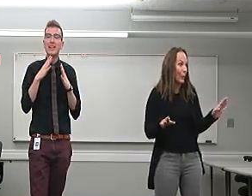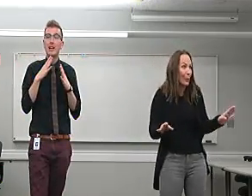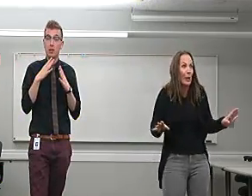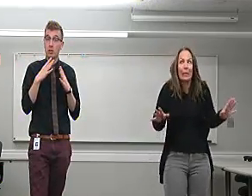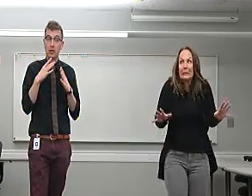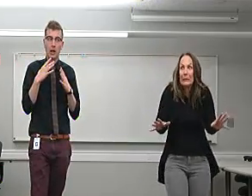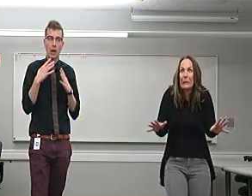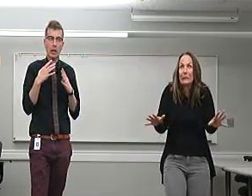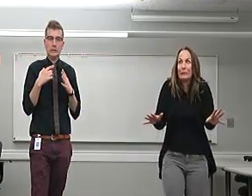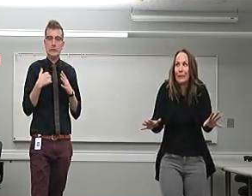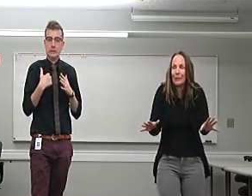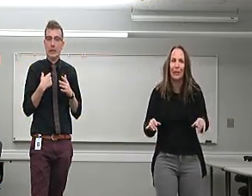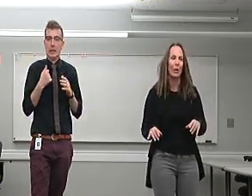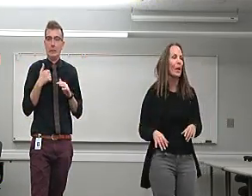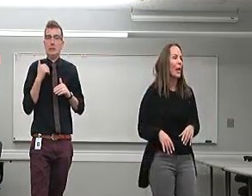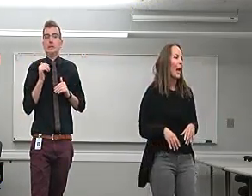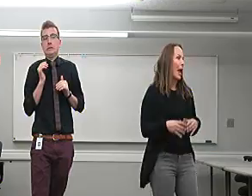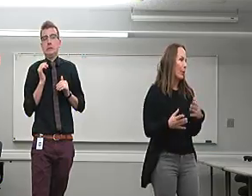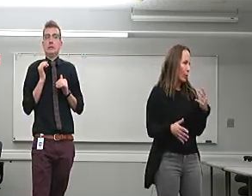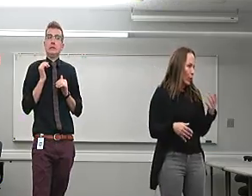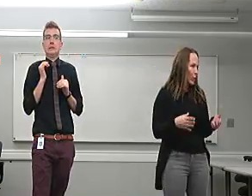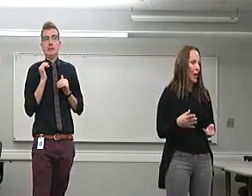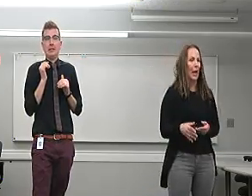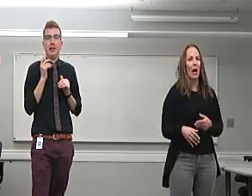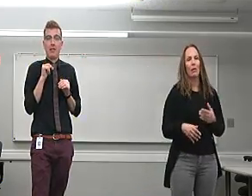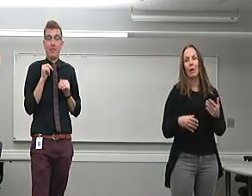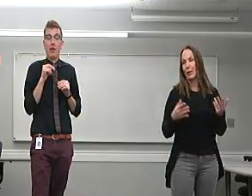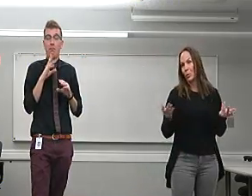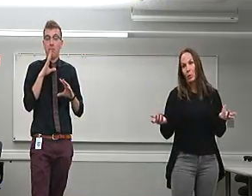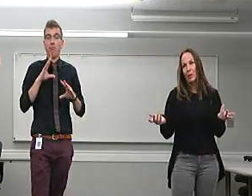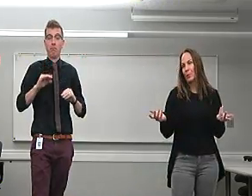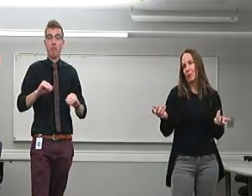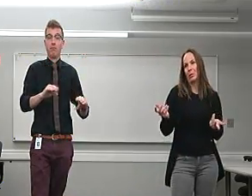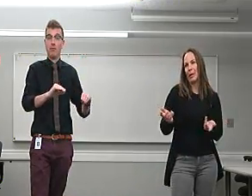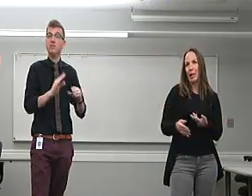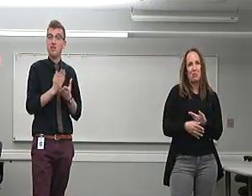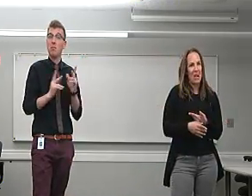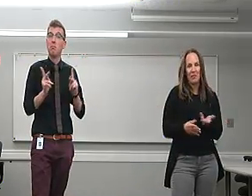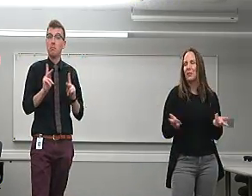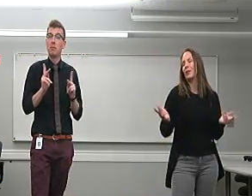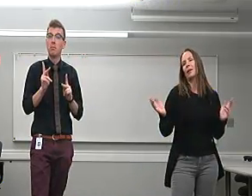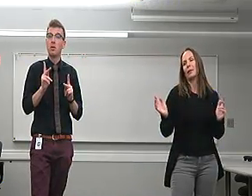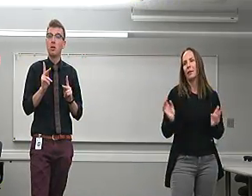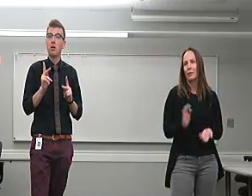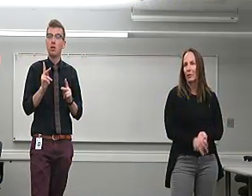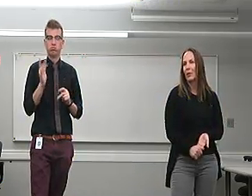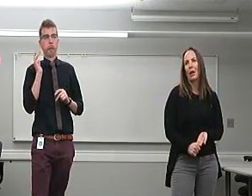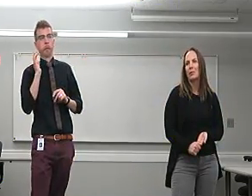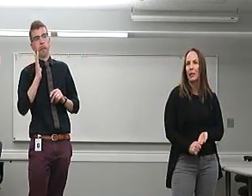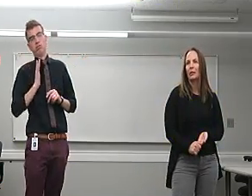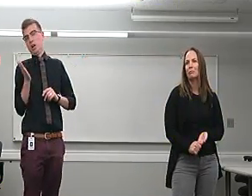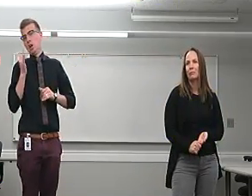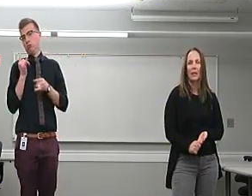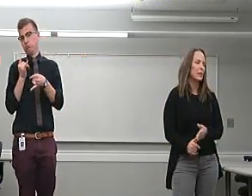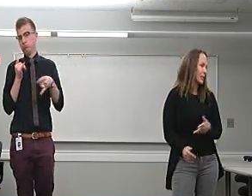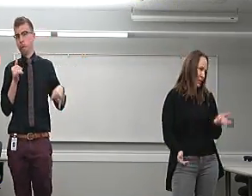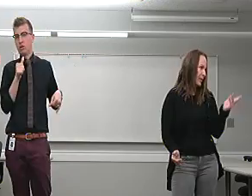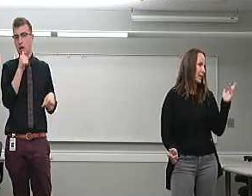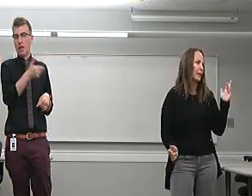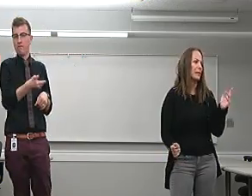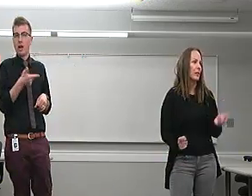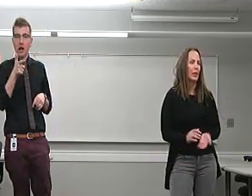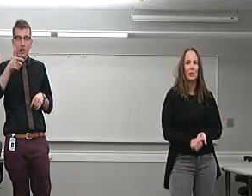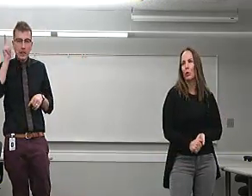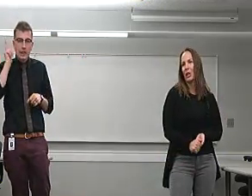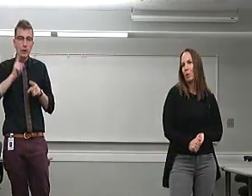ooh, and when word got out, there were people that never invited Leah over to their house again, that didn't invite Leah to their kids' birthday